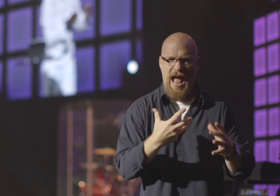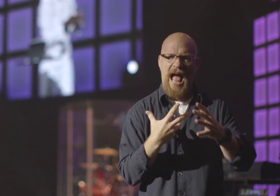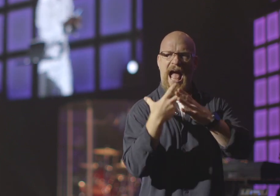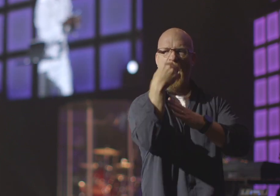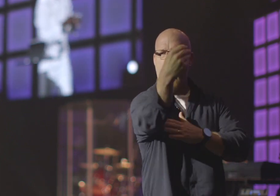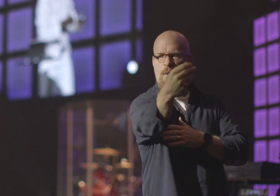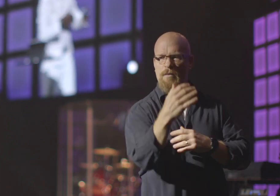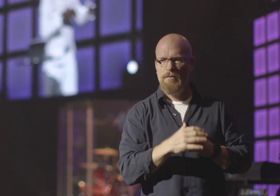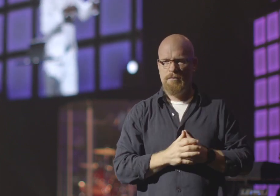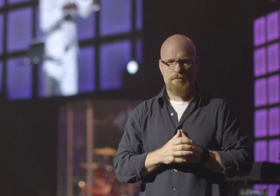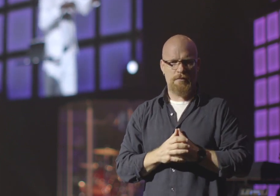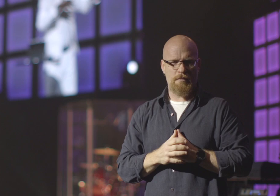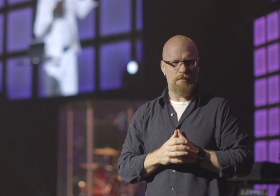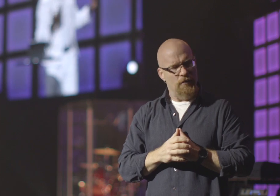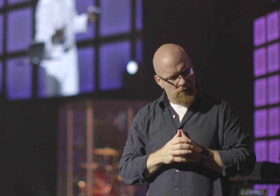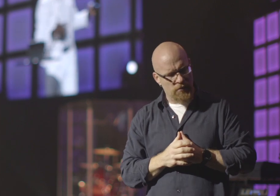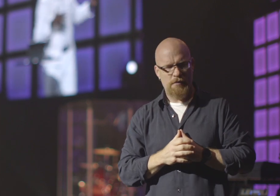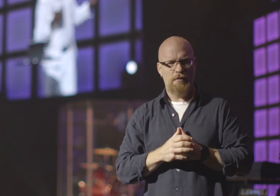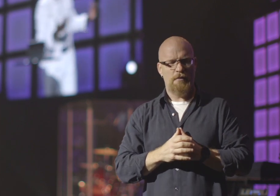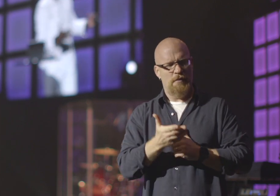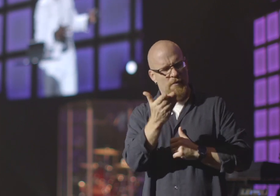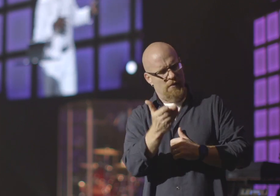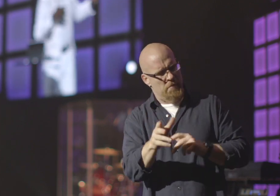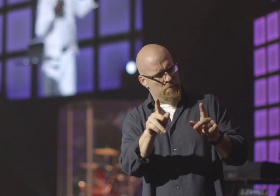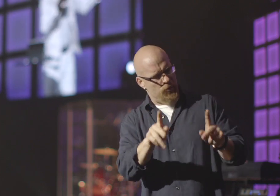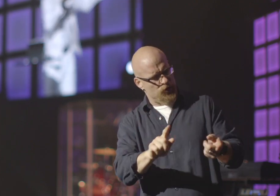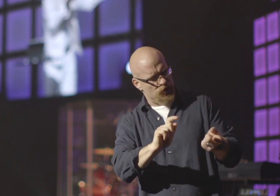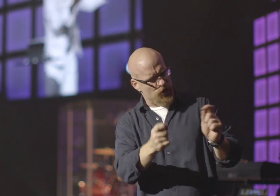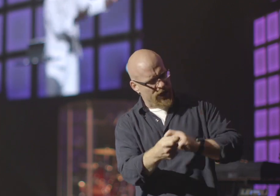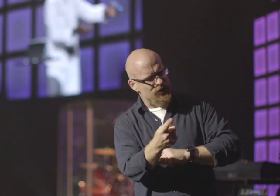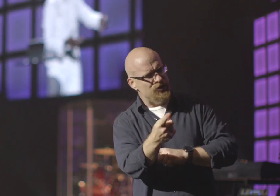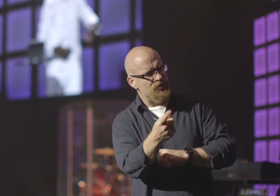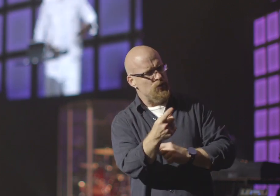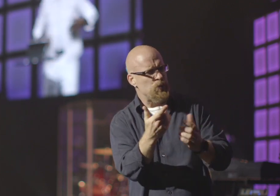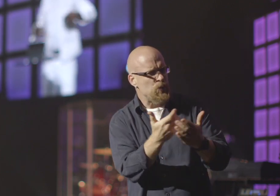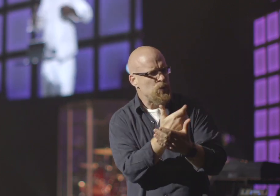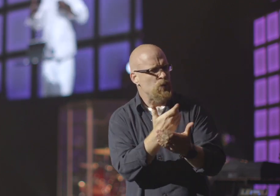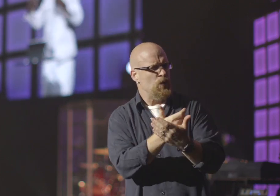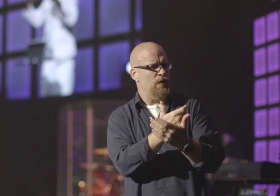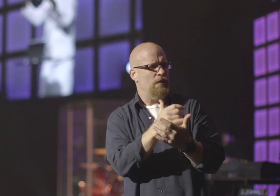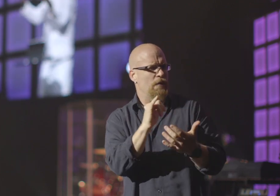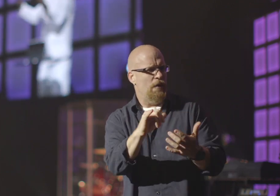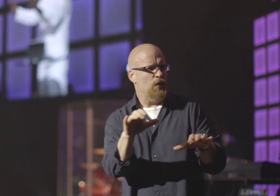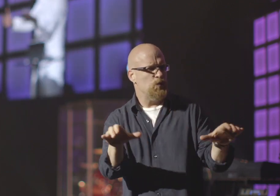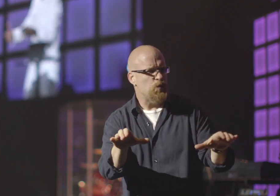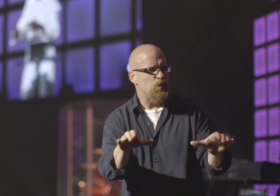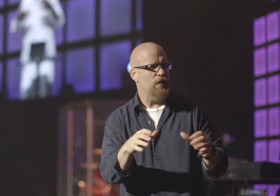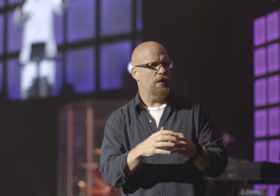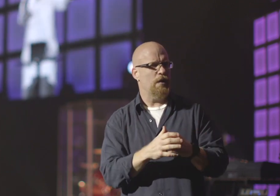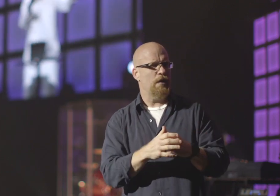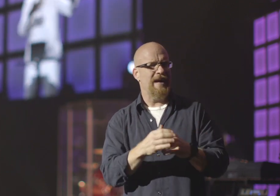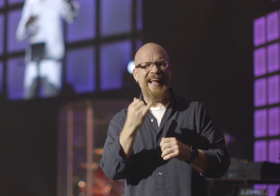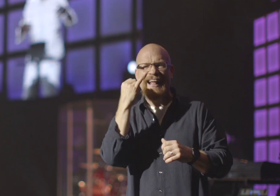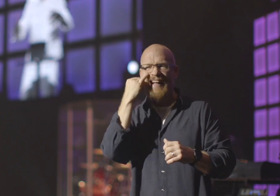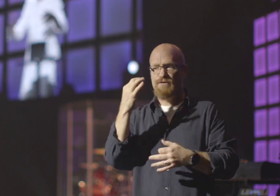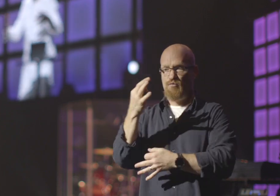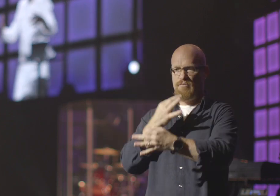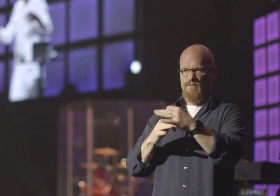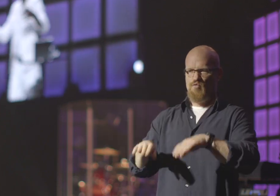him. I mean, his demeanor, his posture, the way that he's treating people, doing different things. I was just watching